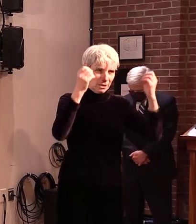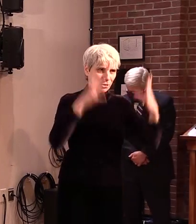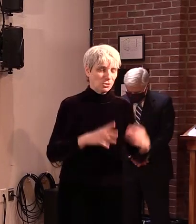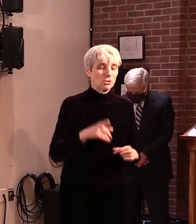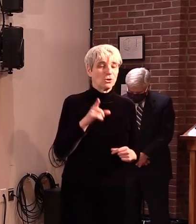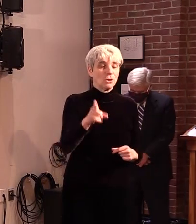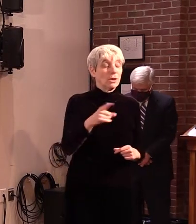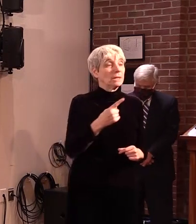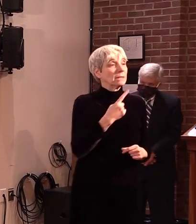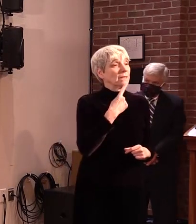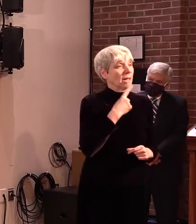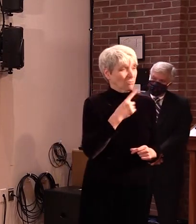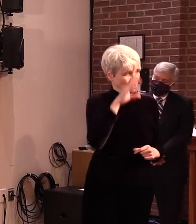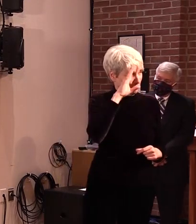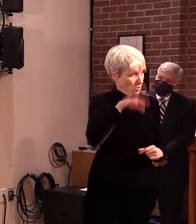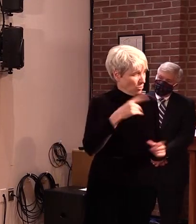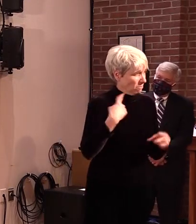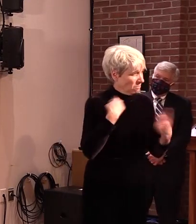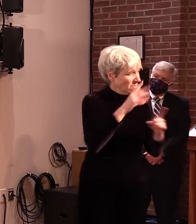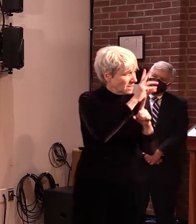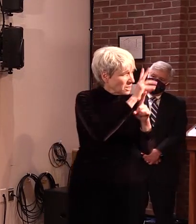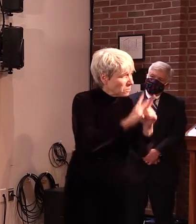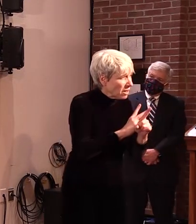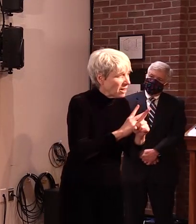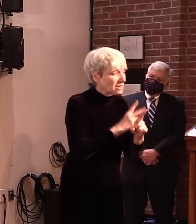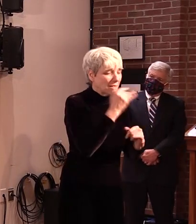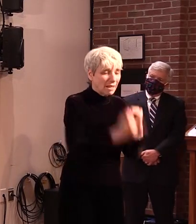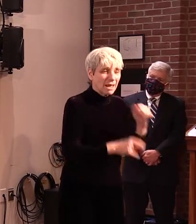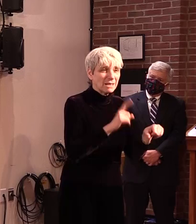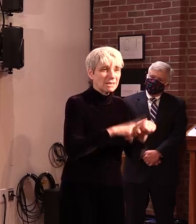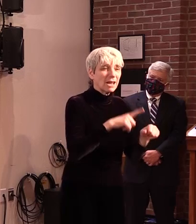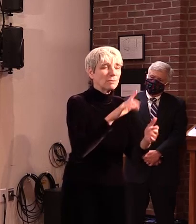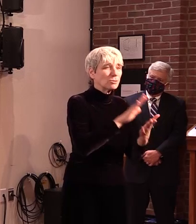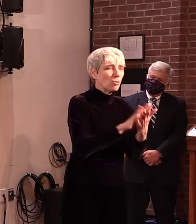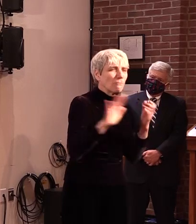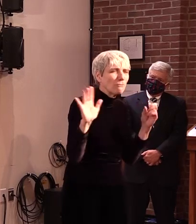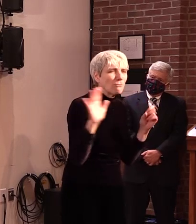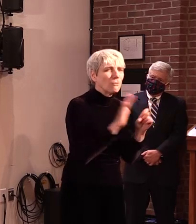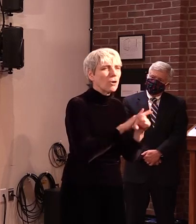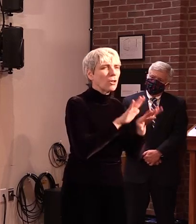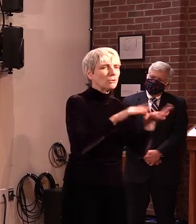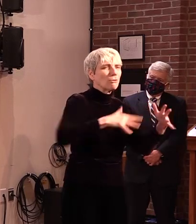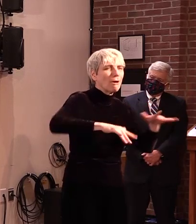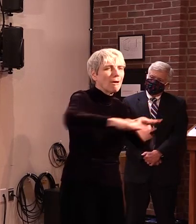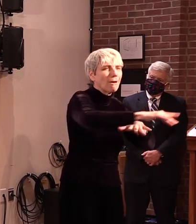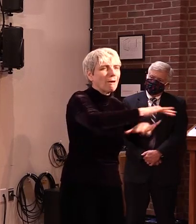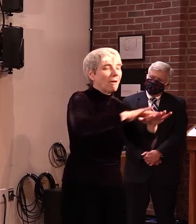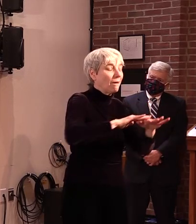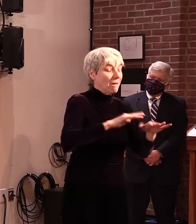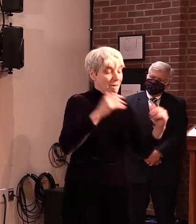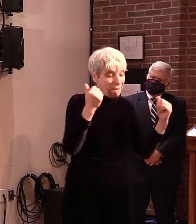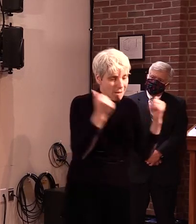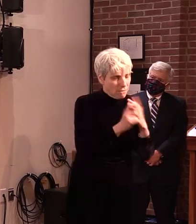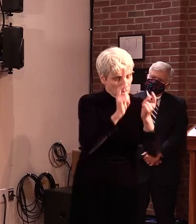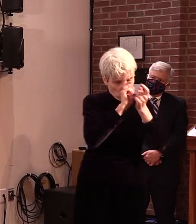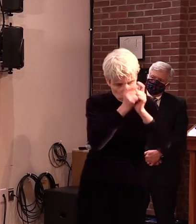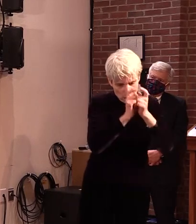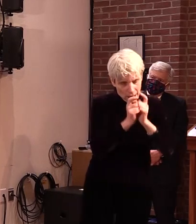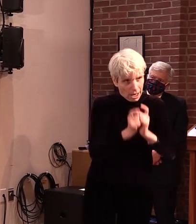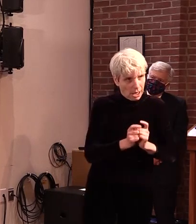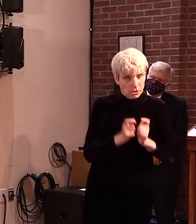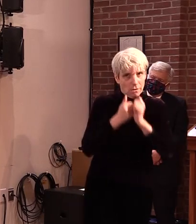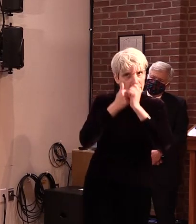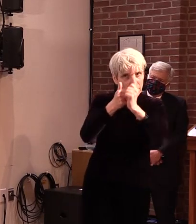"It was nearly 6 months since we last had our school filled with students. We changed nearly everything to meet the full set of expectations, both required